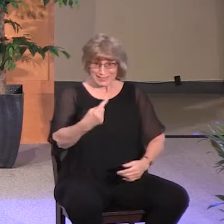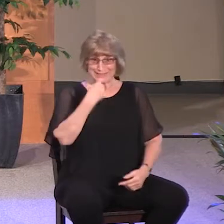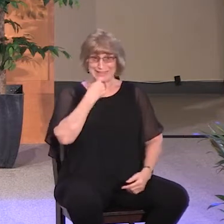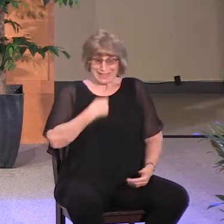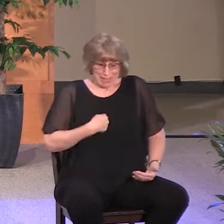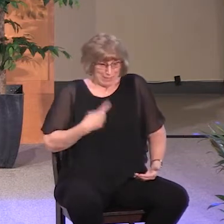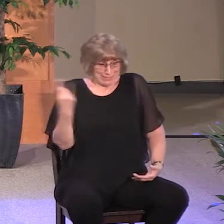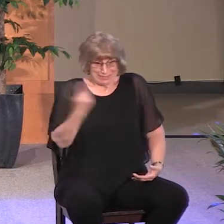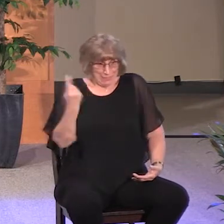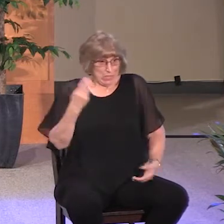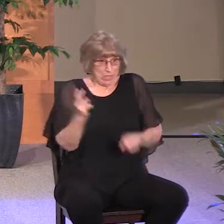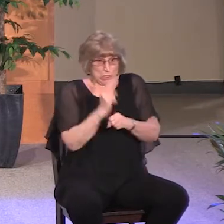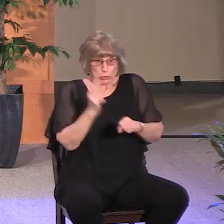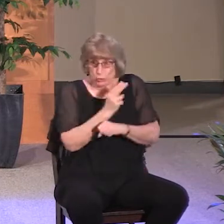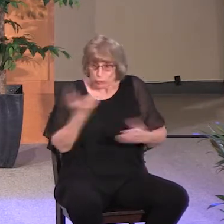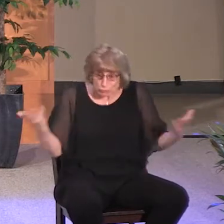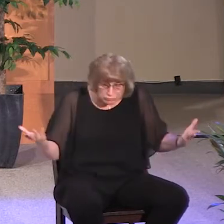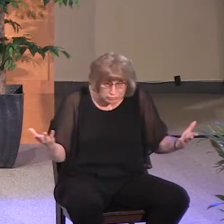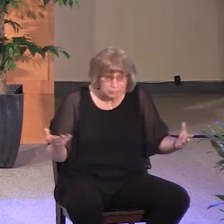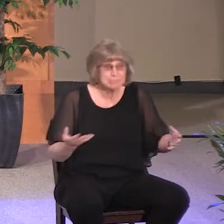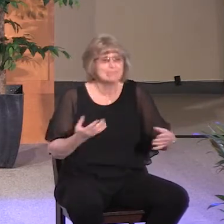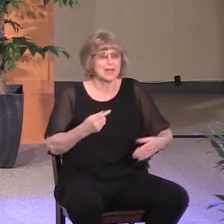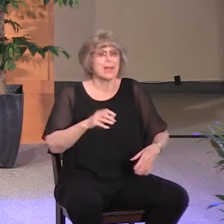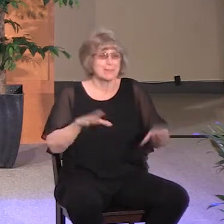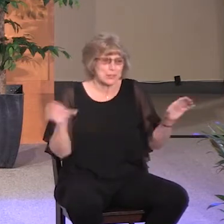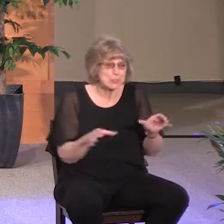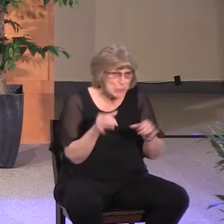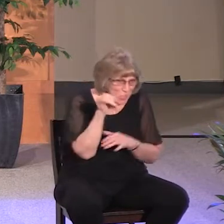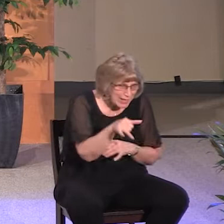I can use. So I'm going to do that for you because that's my angst.